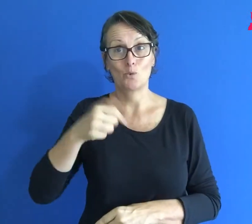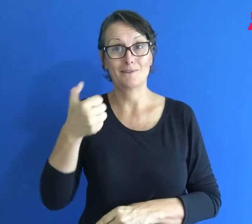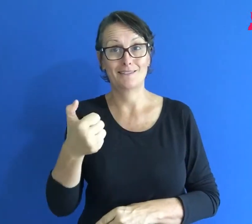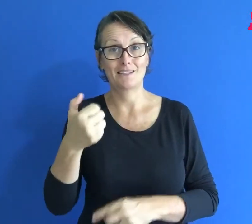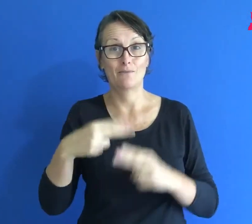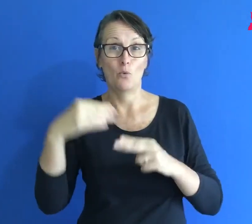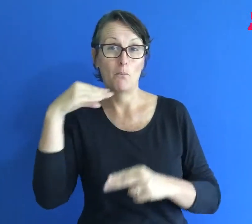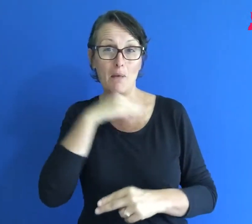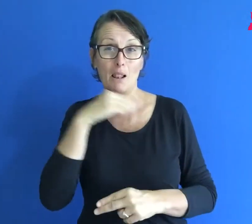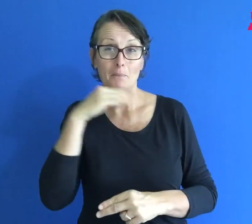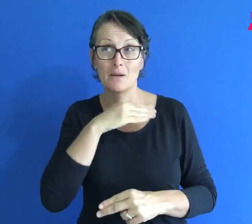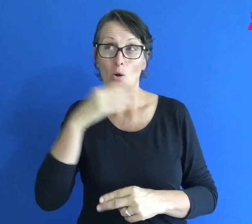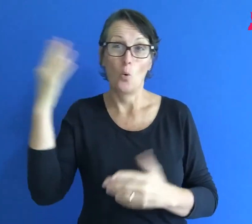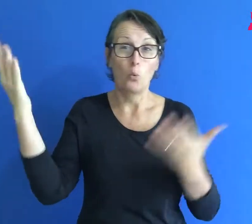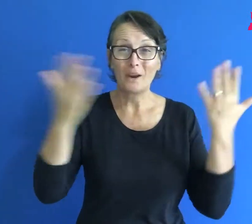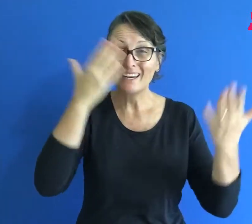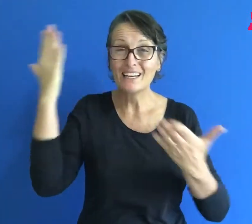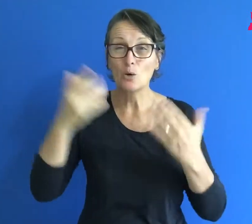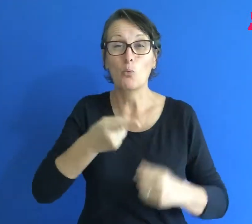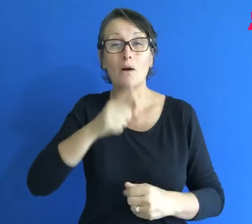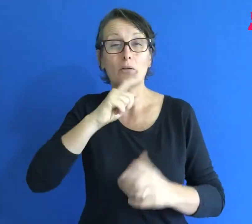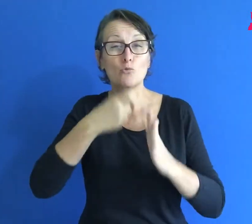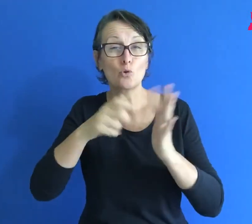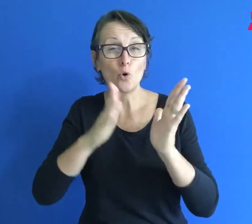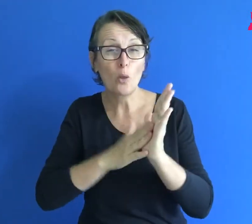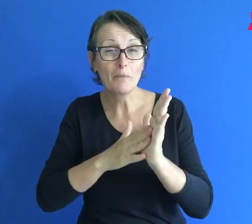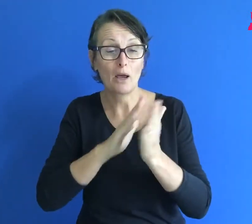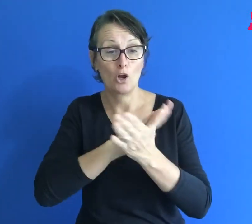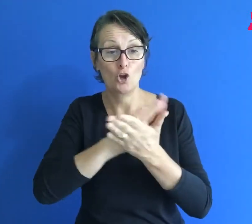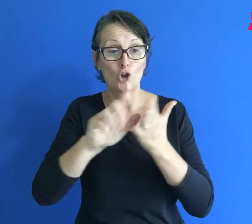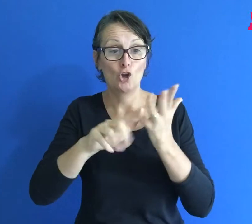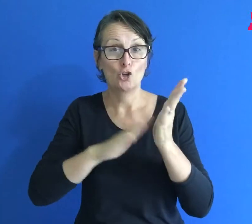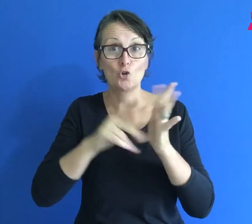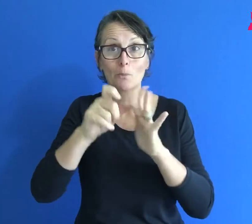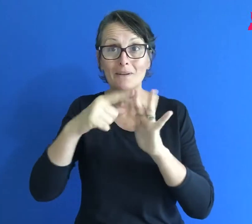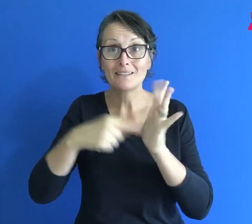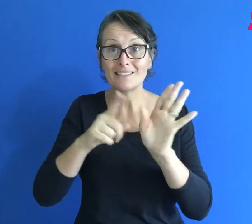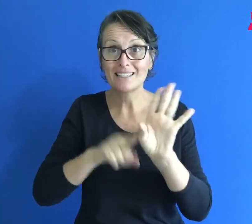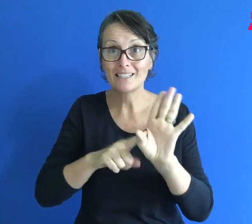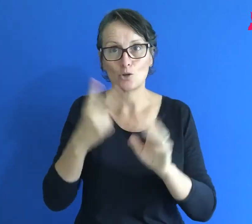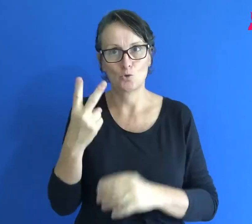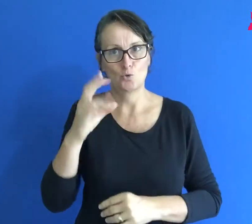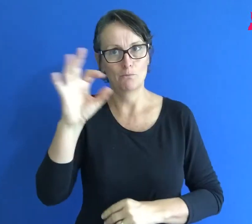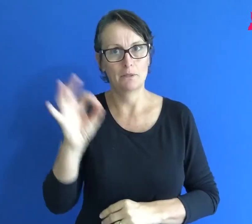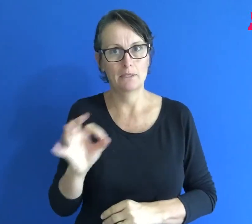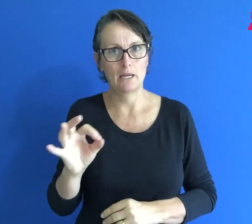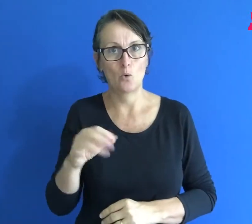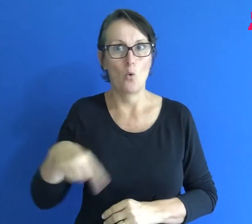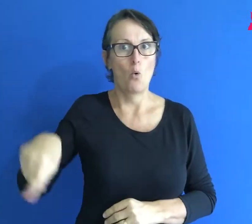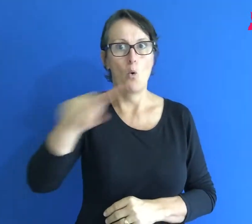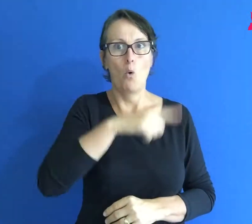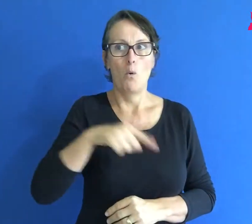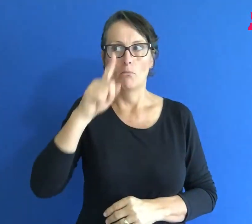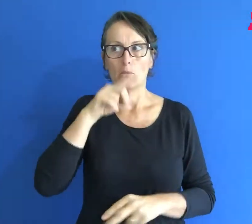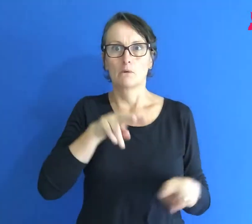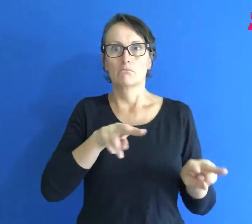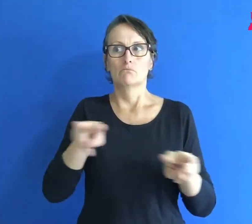winds over 100 kilometres an hour, and the humidity was just 2%. Everyone was on high alert. From the